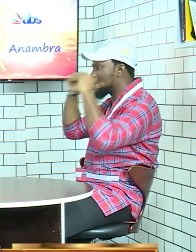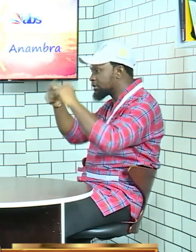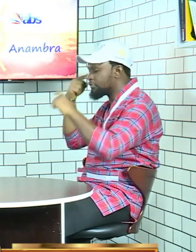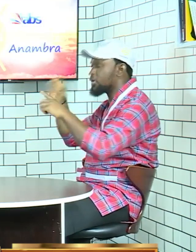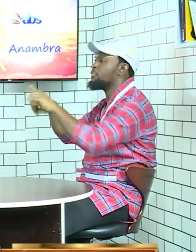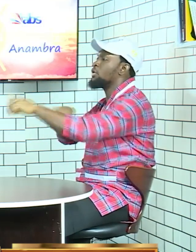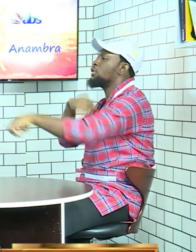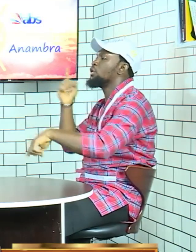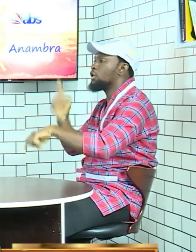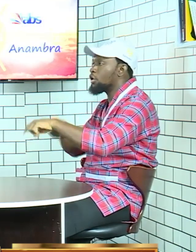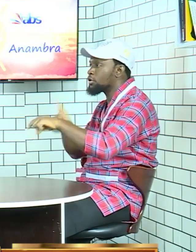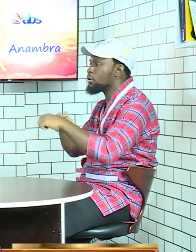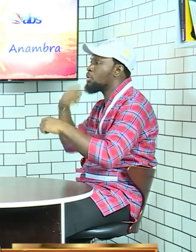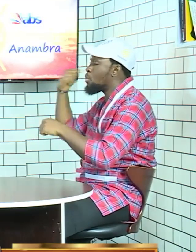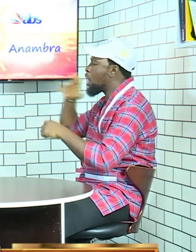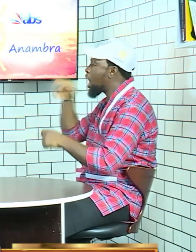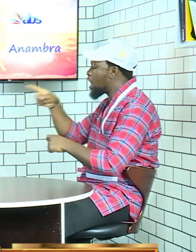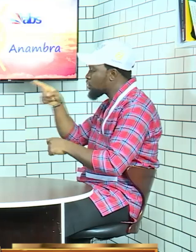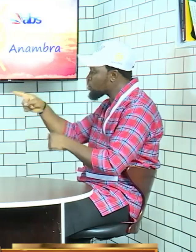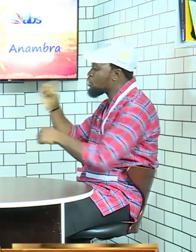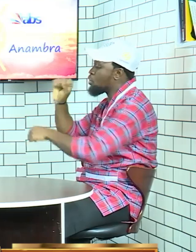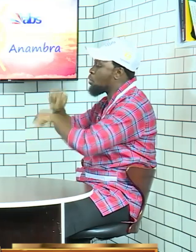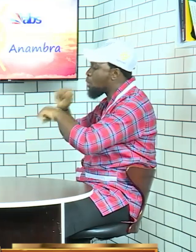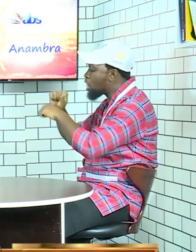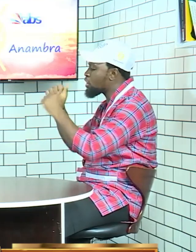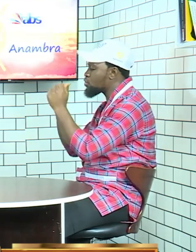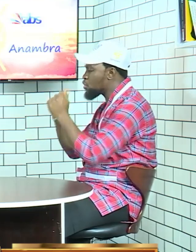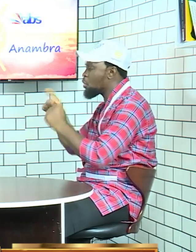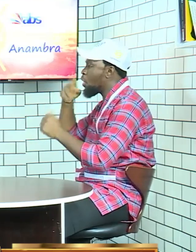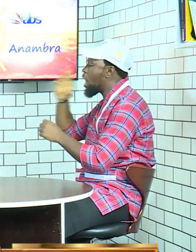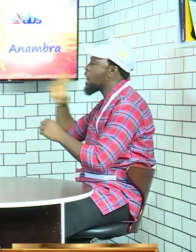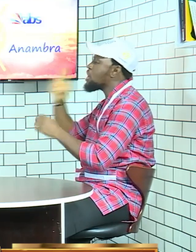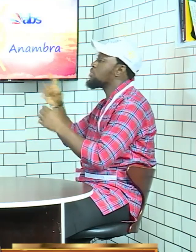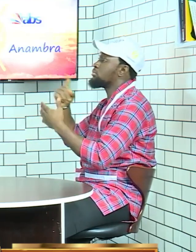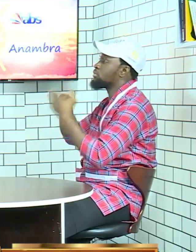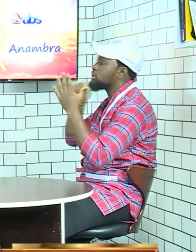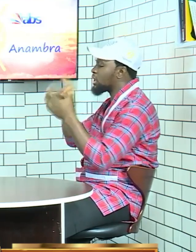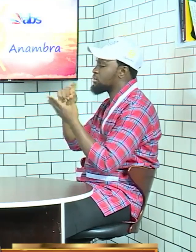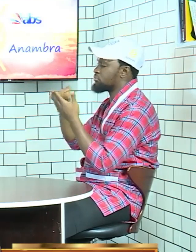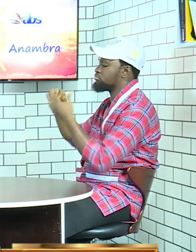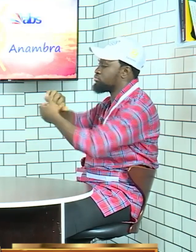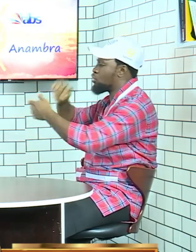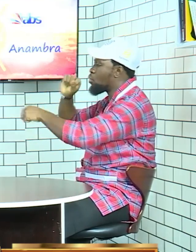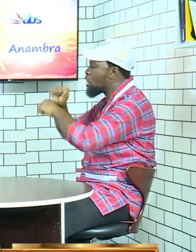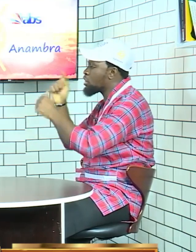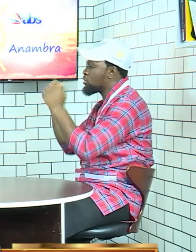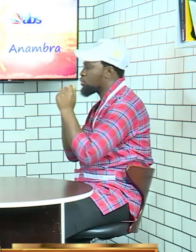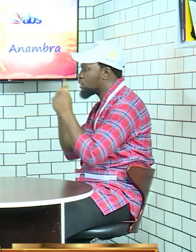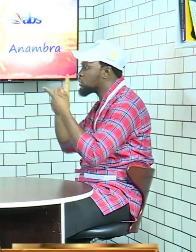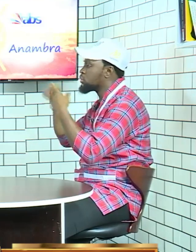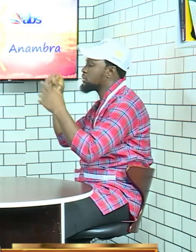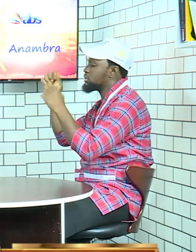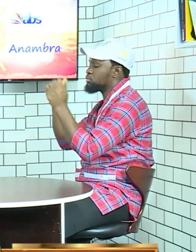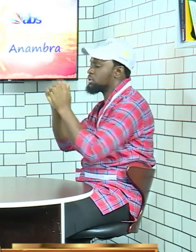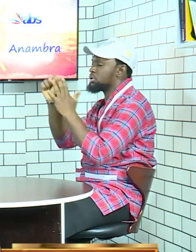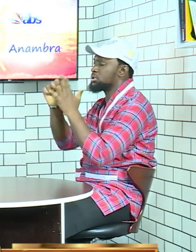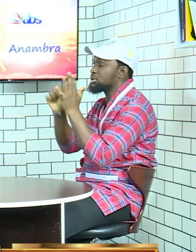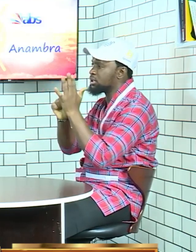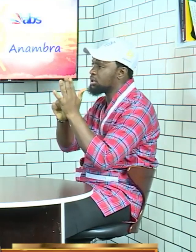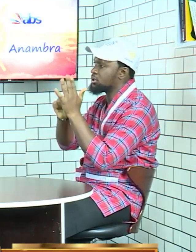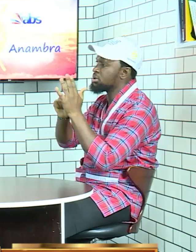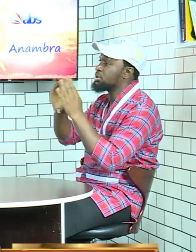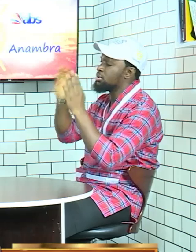long time. So who are you talking with? Who are you collaborating with? The state government, the House